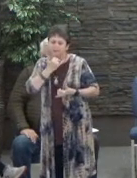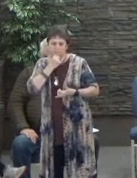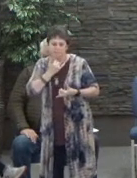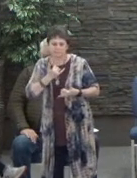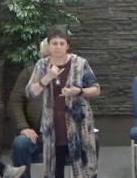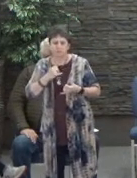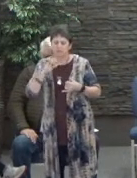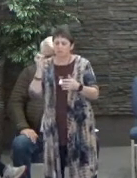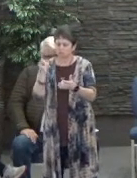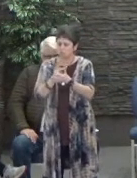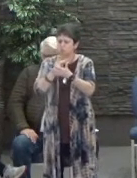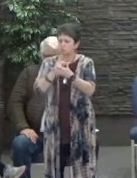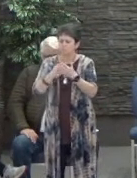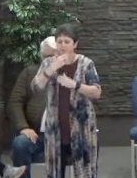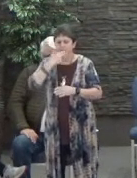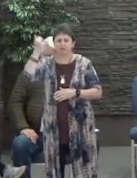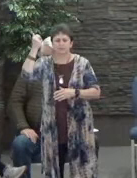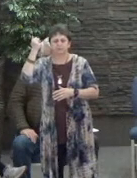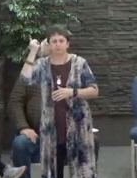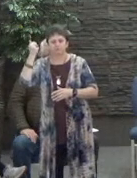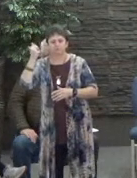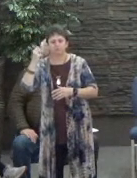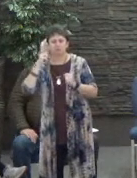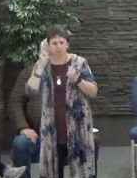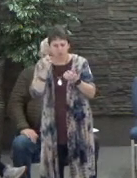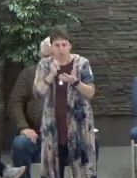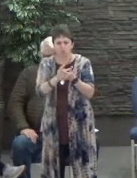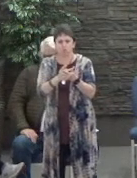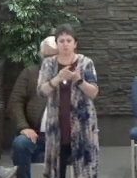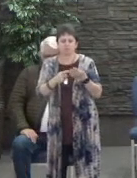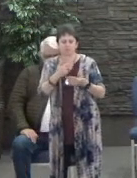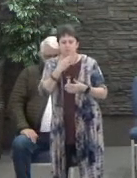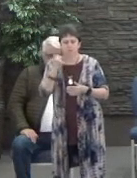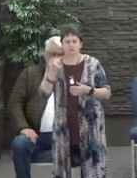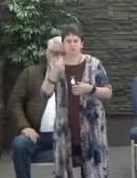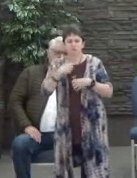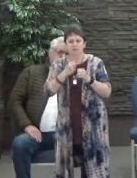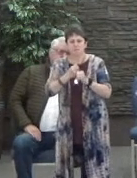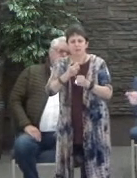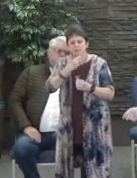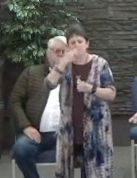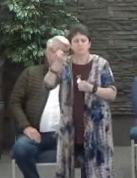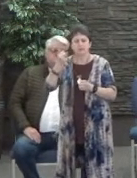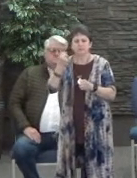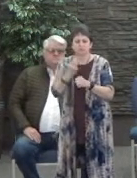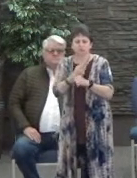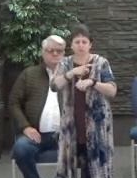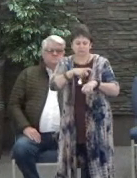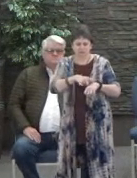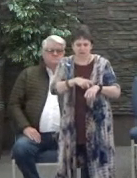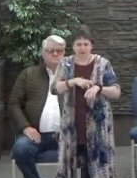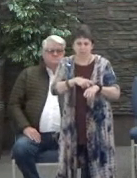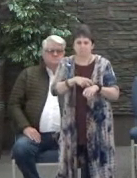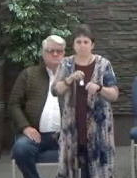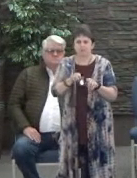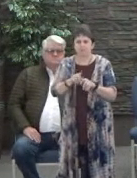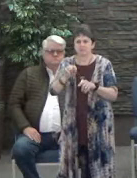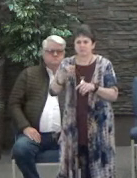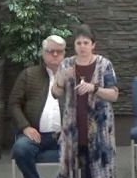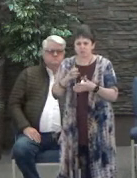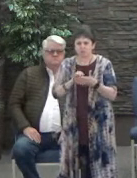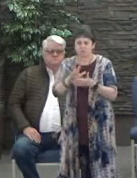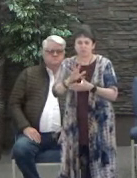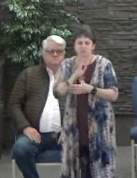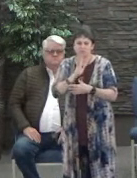is excellent. We can approve what is excellent. In other words, we can make the best use of the time, as Ephesians 5 talked